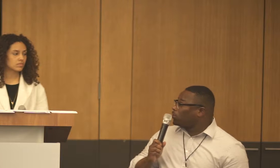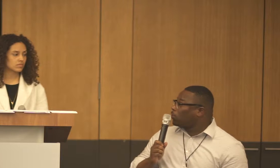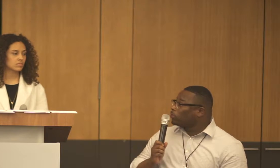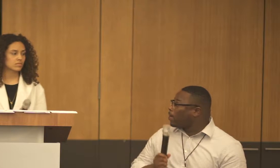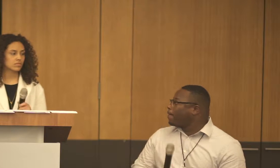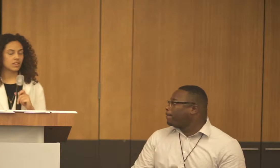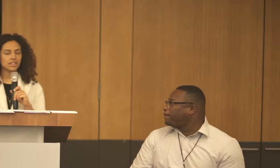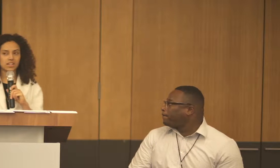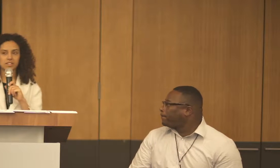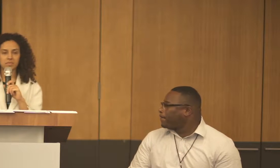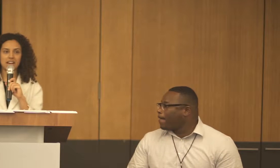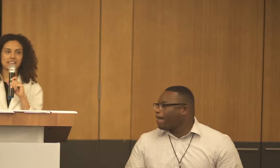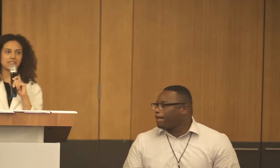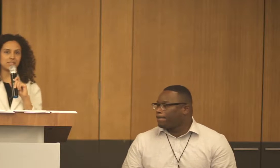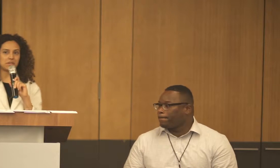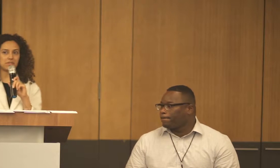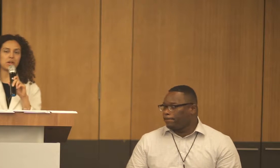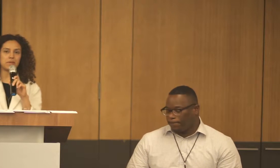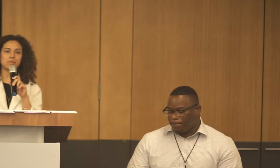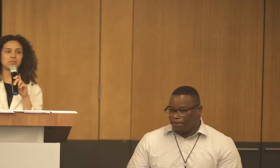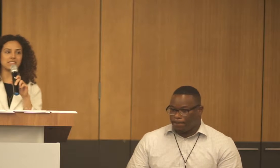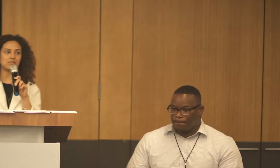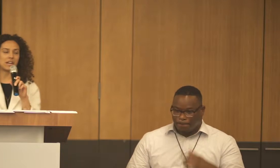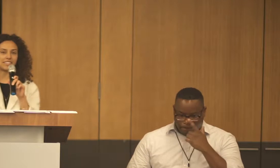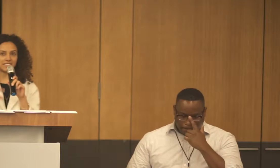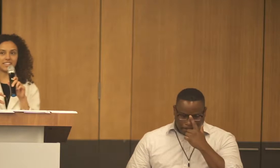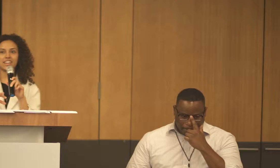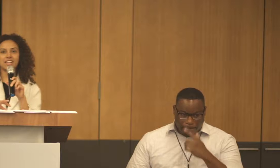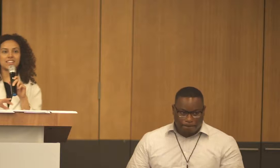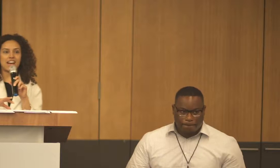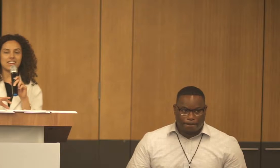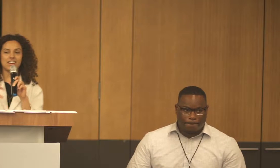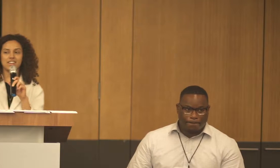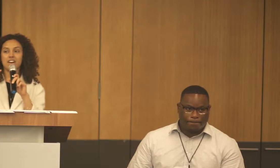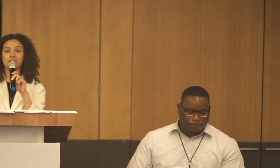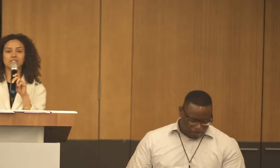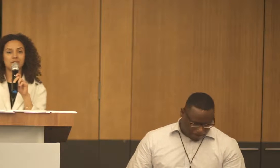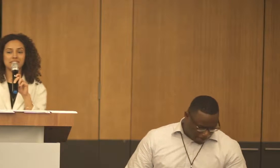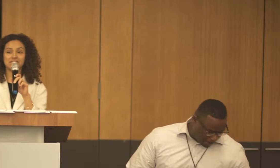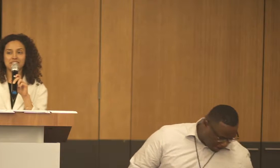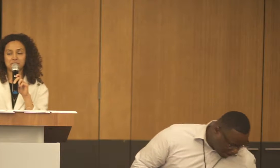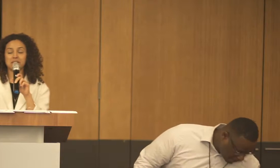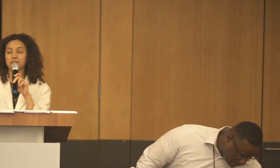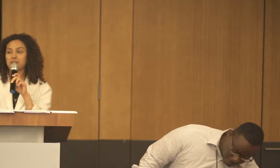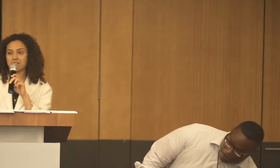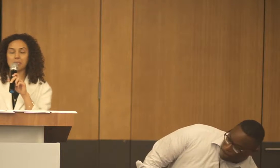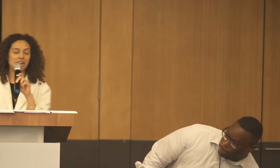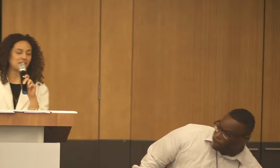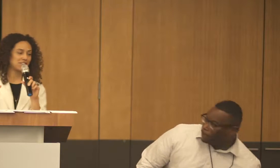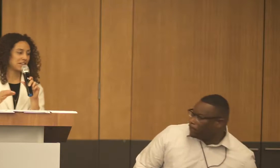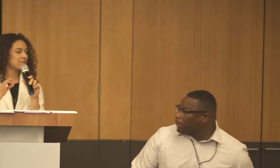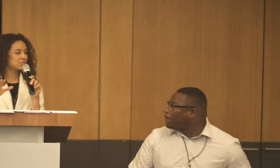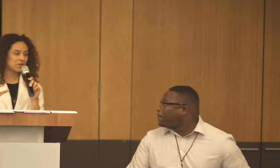staffing agency roles. That's awesome. And I can definitely speak from the company perspective. When I see that a large organization that's particularly one of